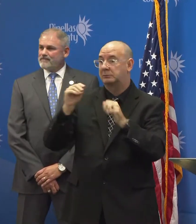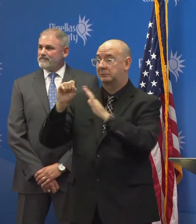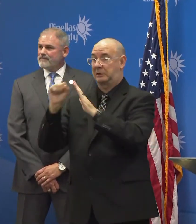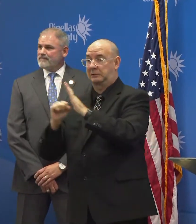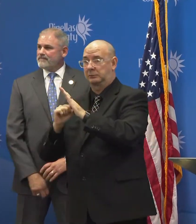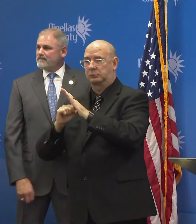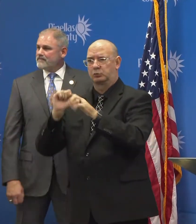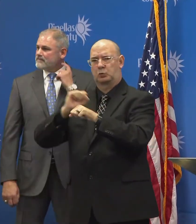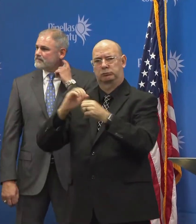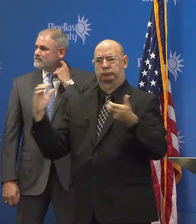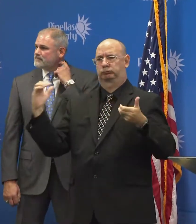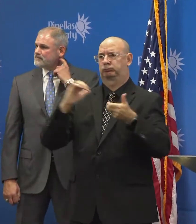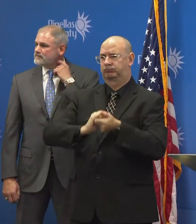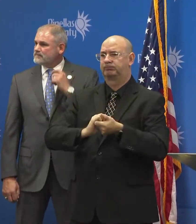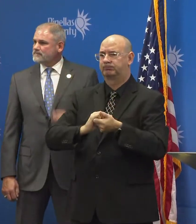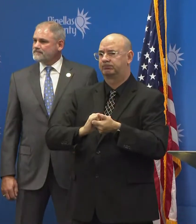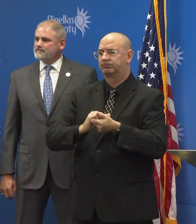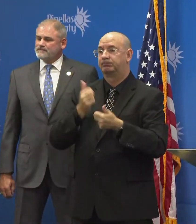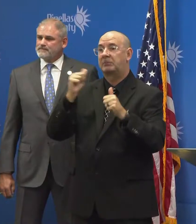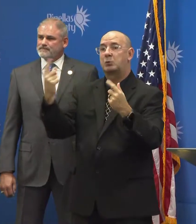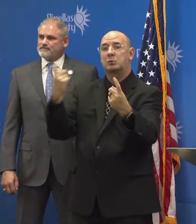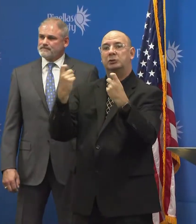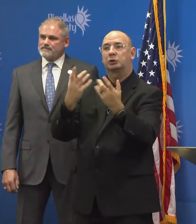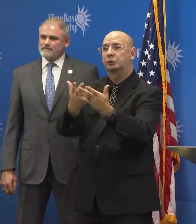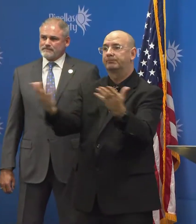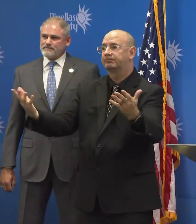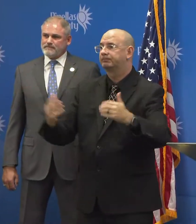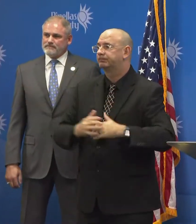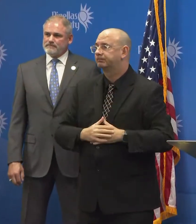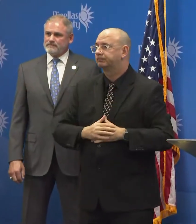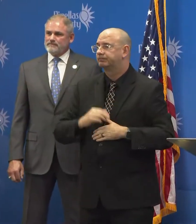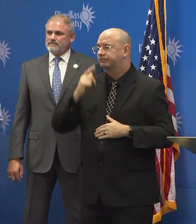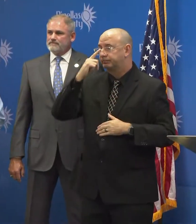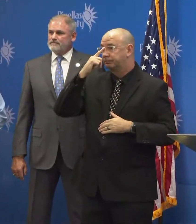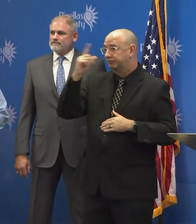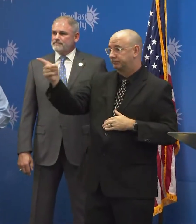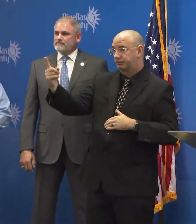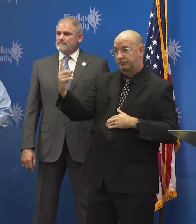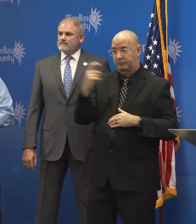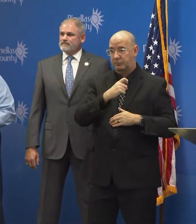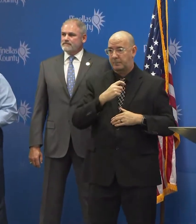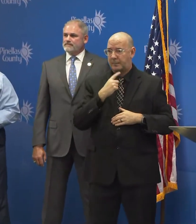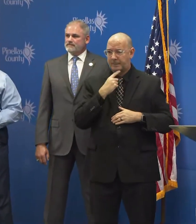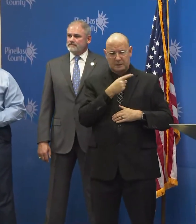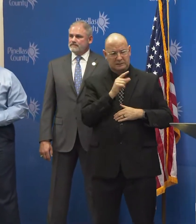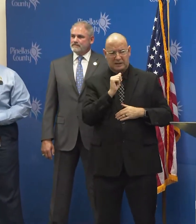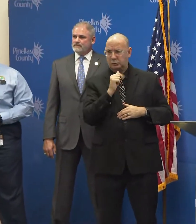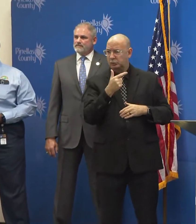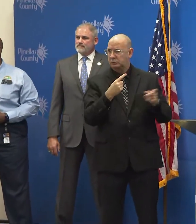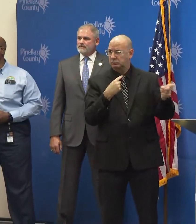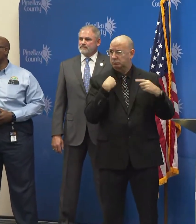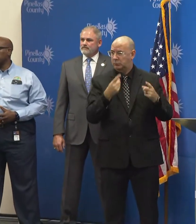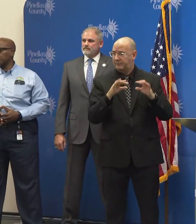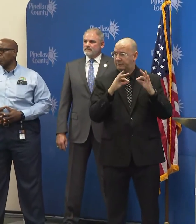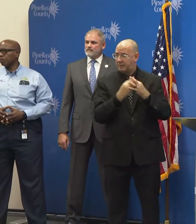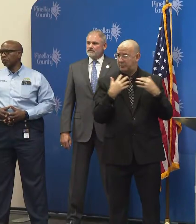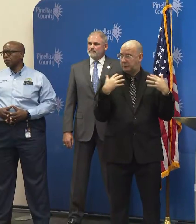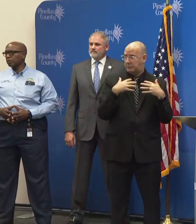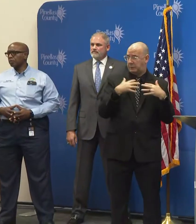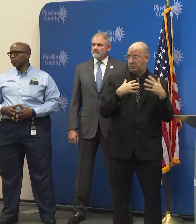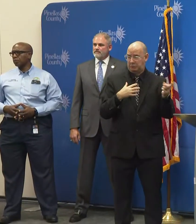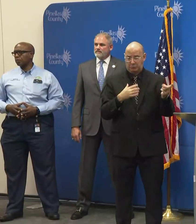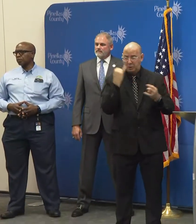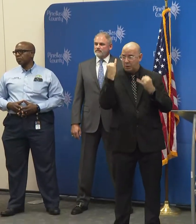ma'am. Governor, we just heard the AG say that this could be the storm that we've all feared. The mayor talked about how this reminds him